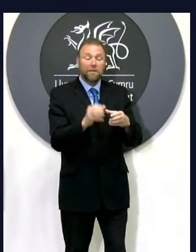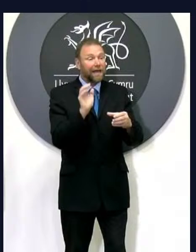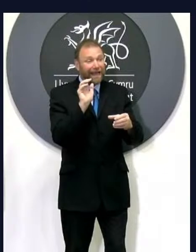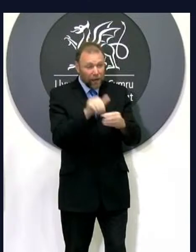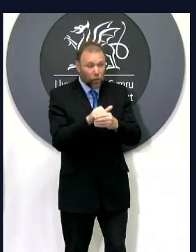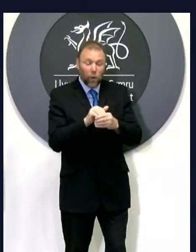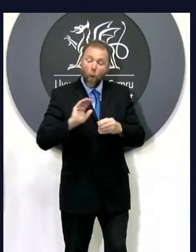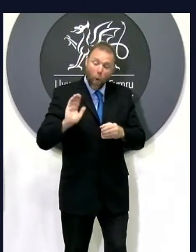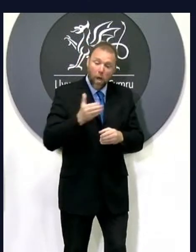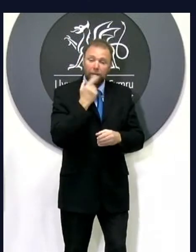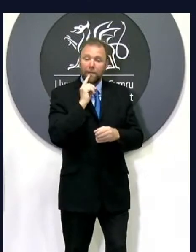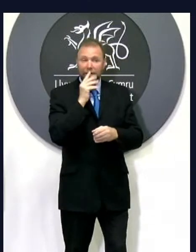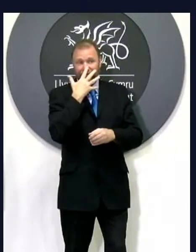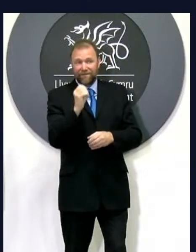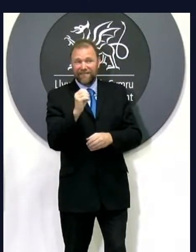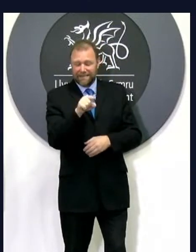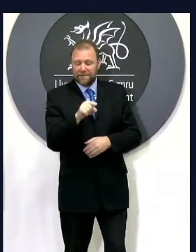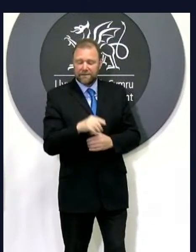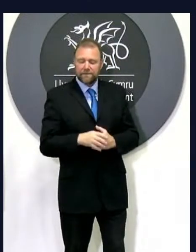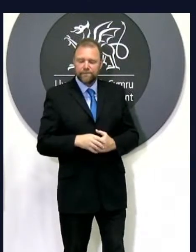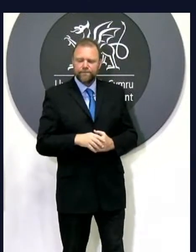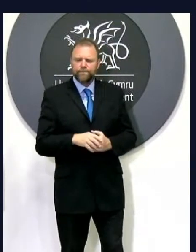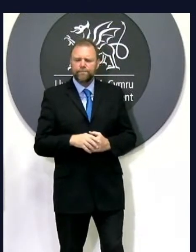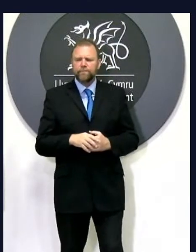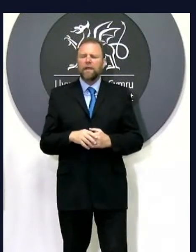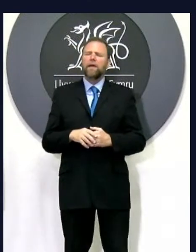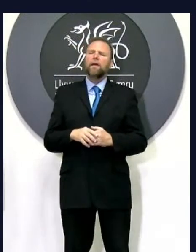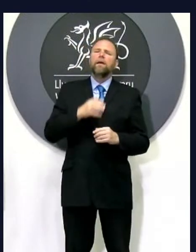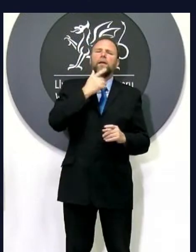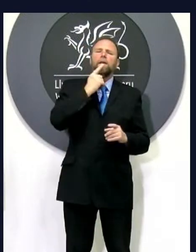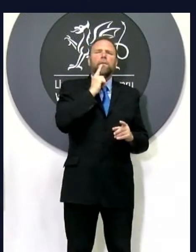50s. People aged